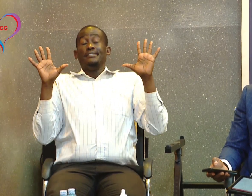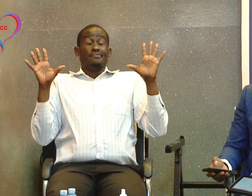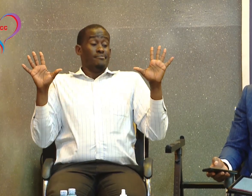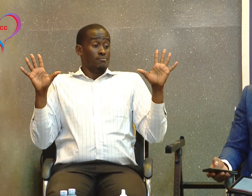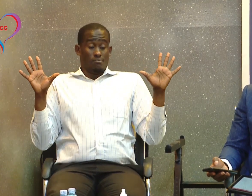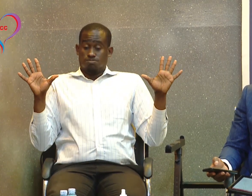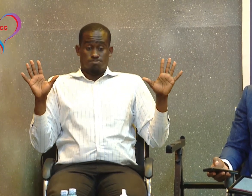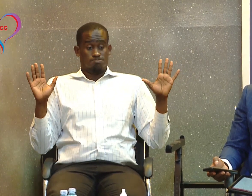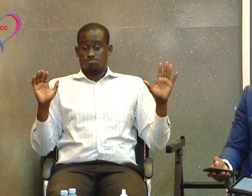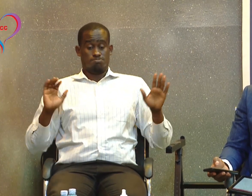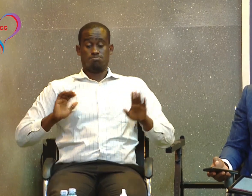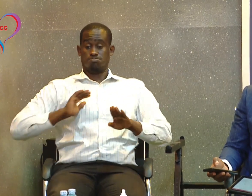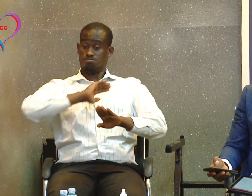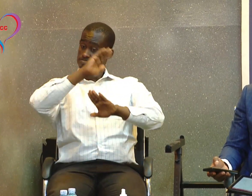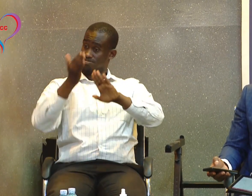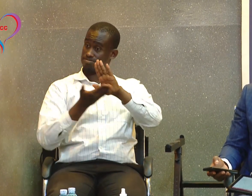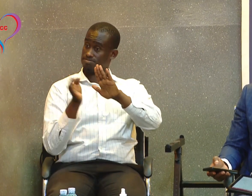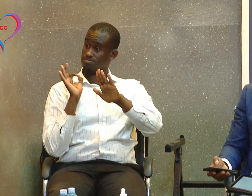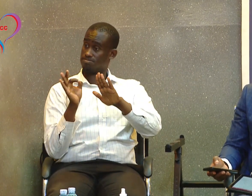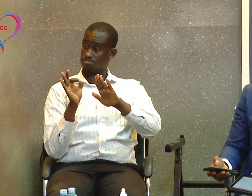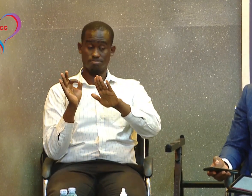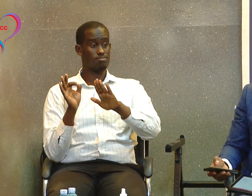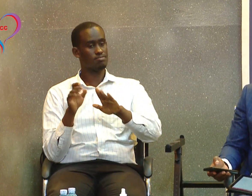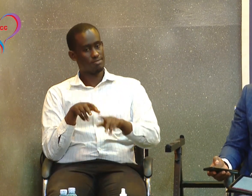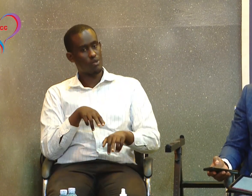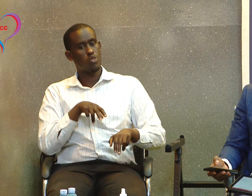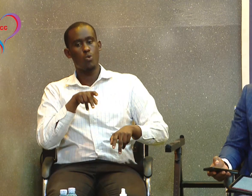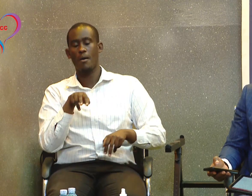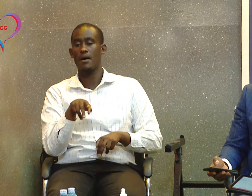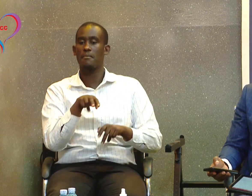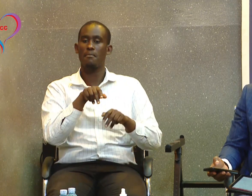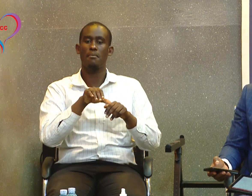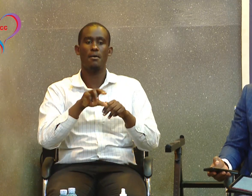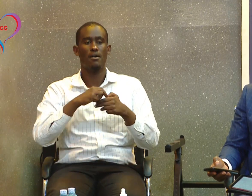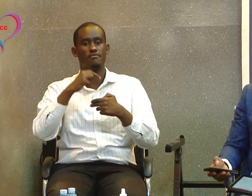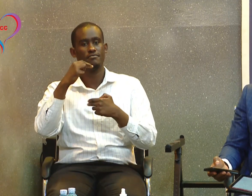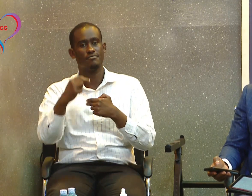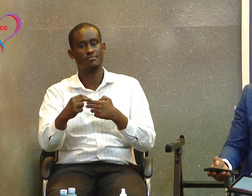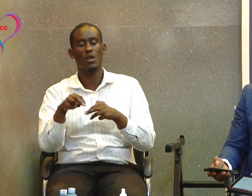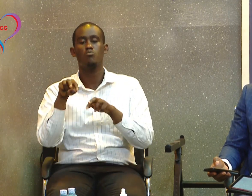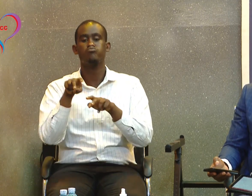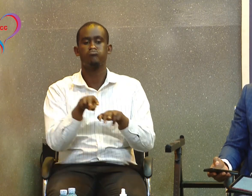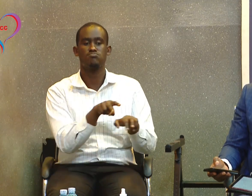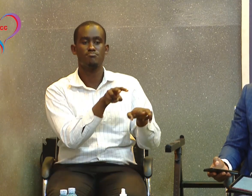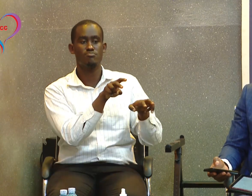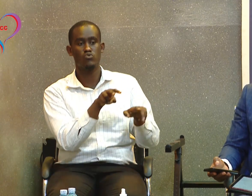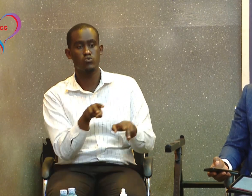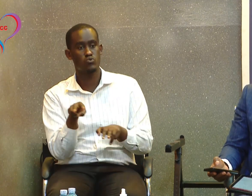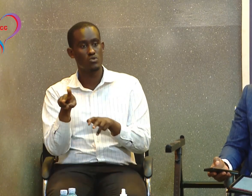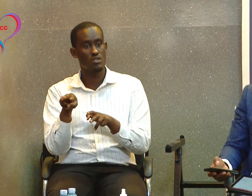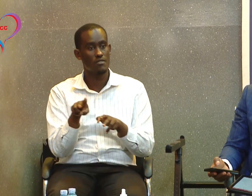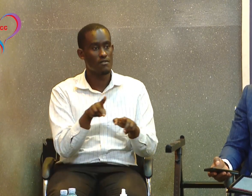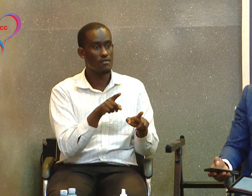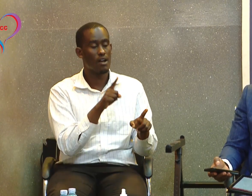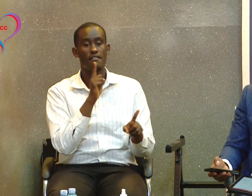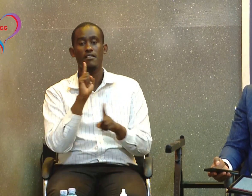And you put on your shoes and you get out and you walk and you find